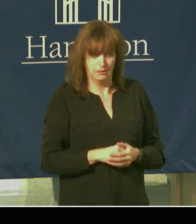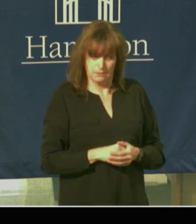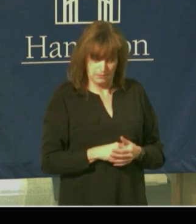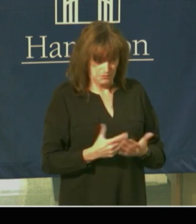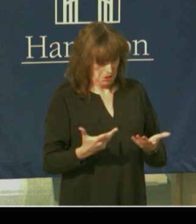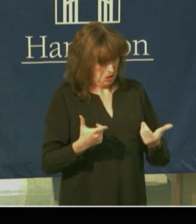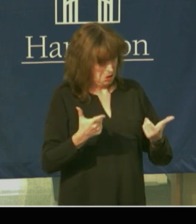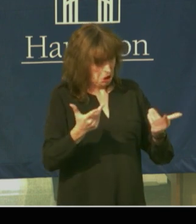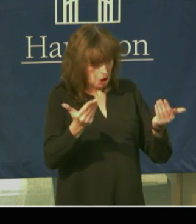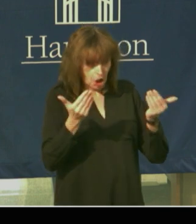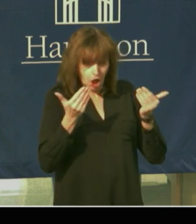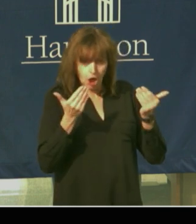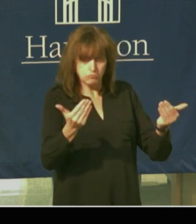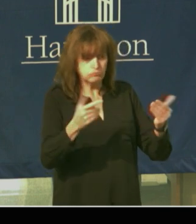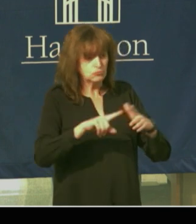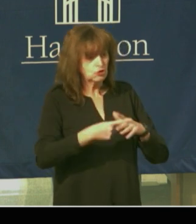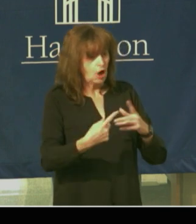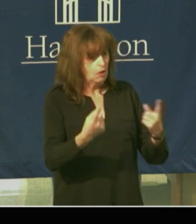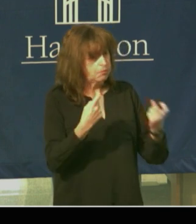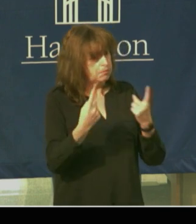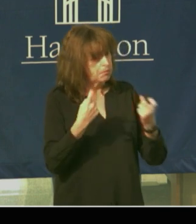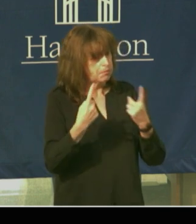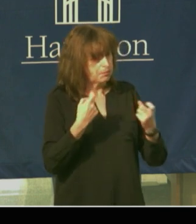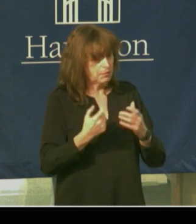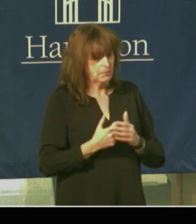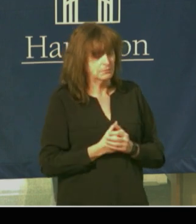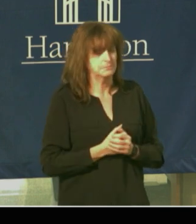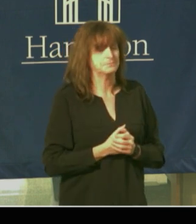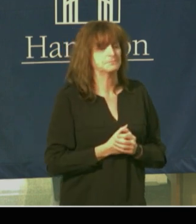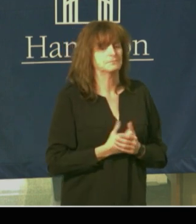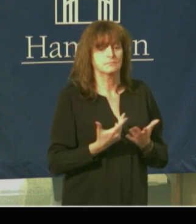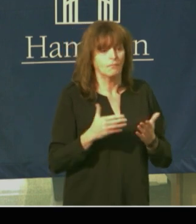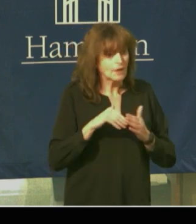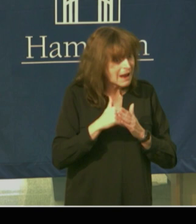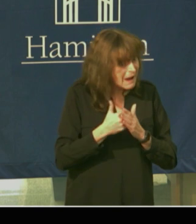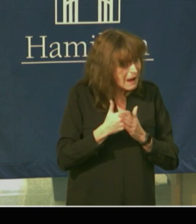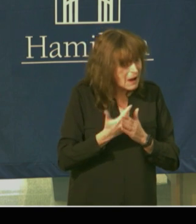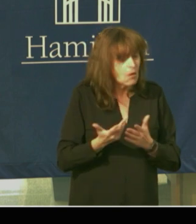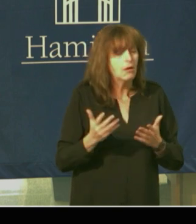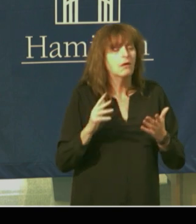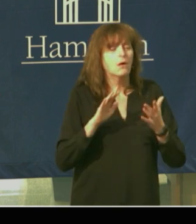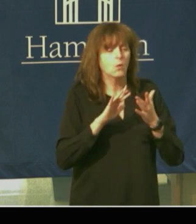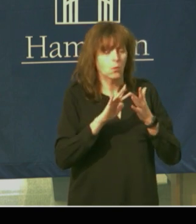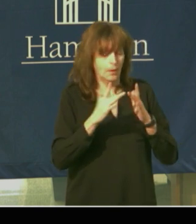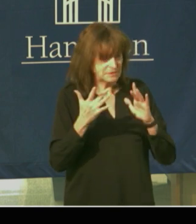submit those. Fill out our web form online at